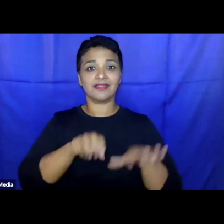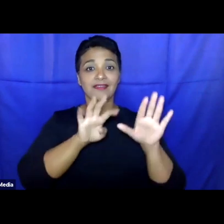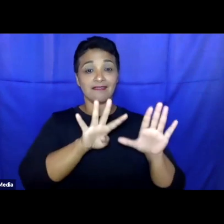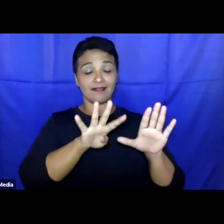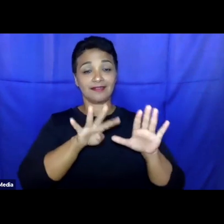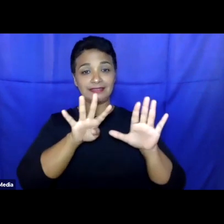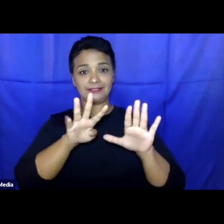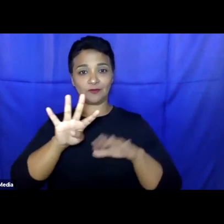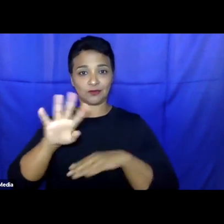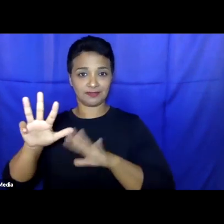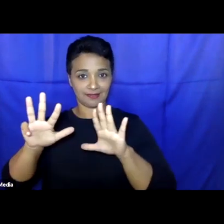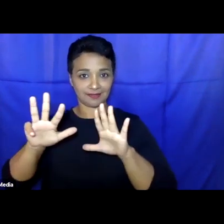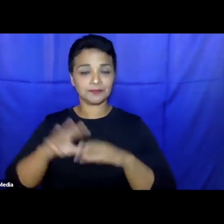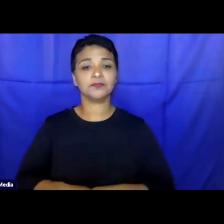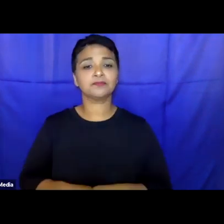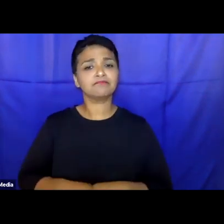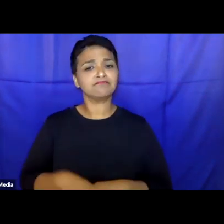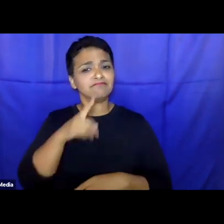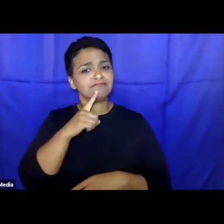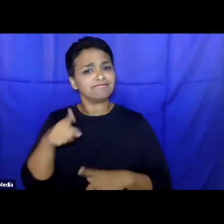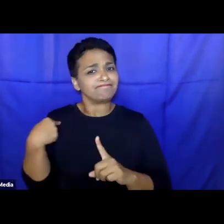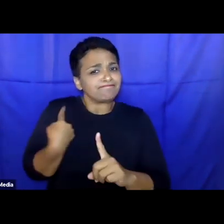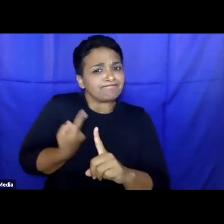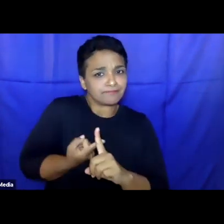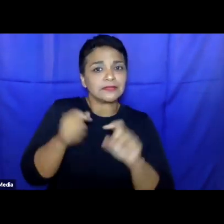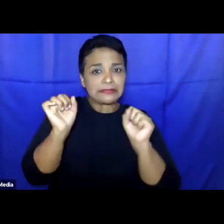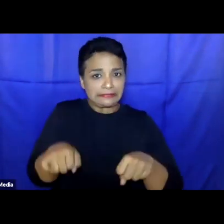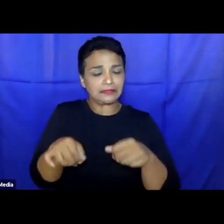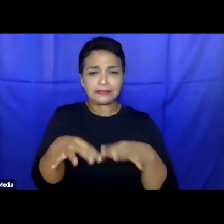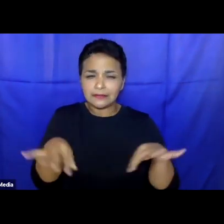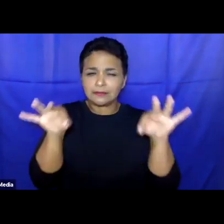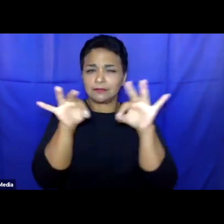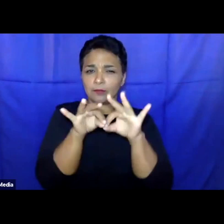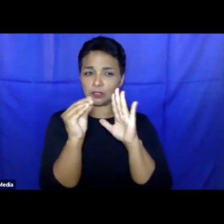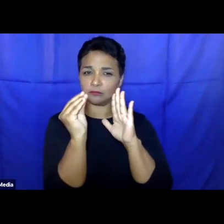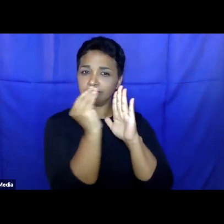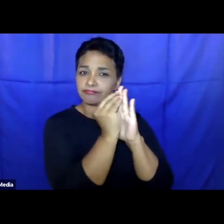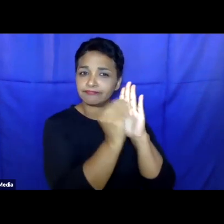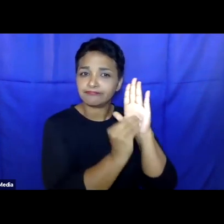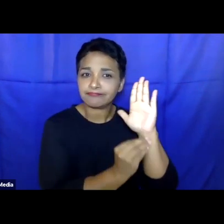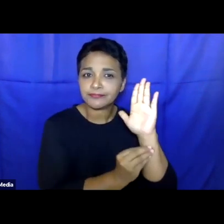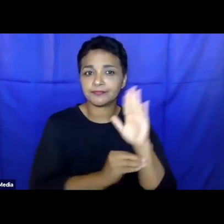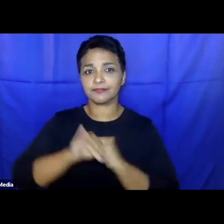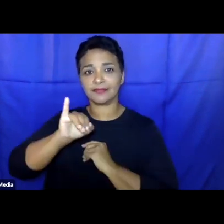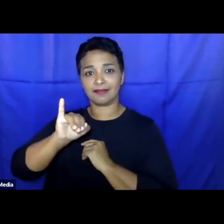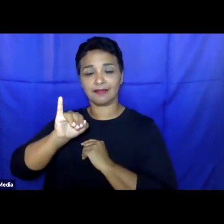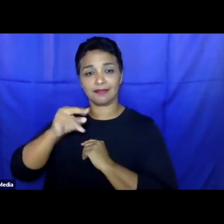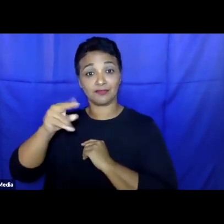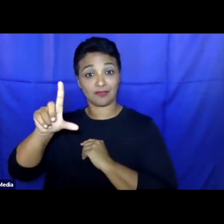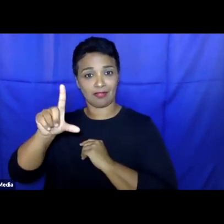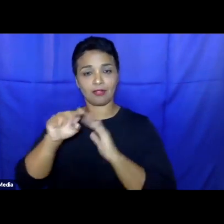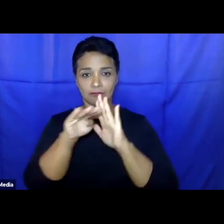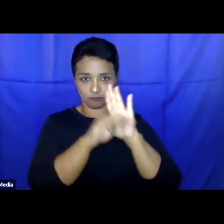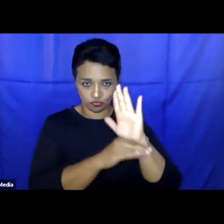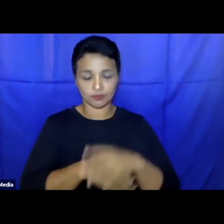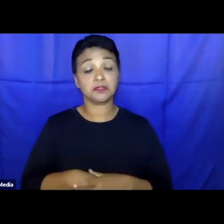IHL treaties by any means, but they do contain some of the most important codification of IHL rules. So in these 70